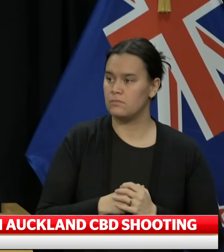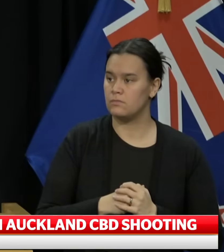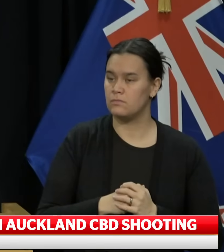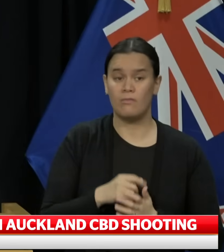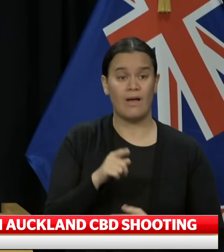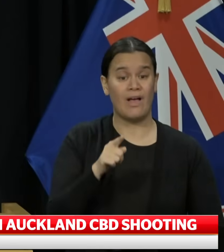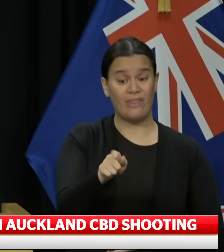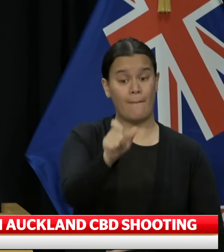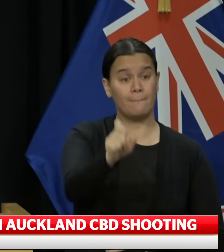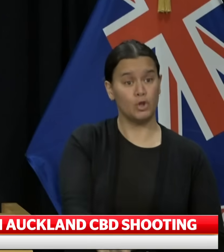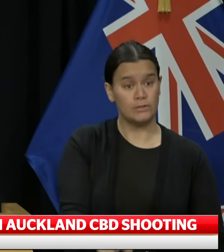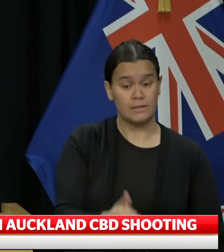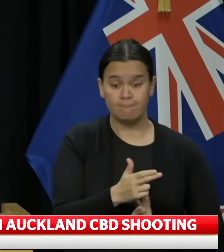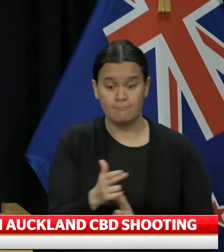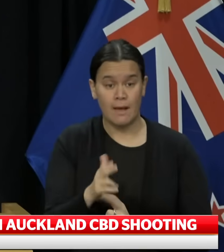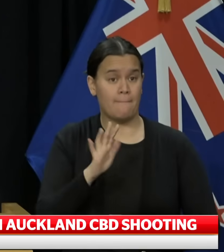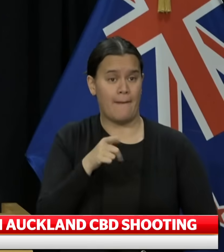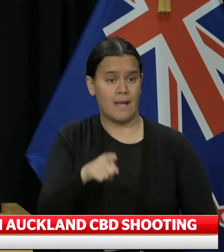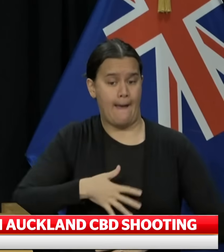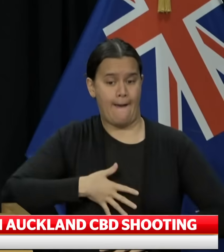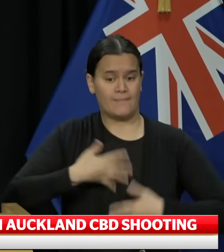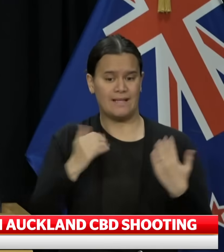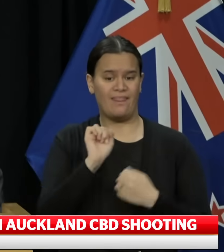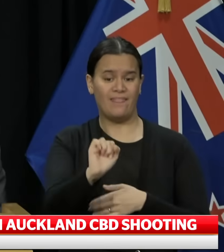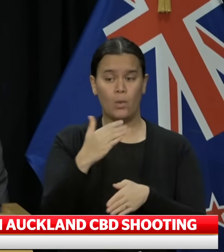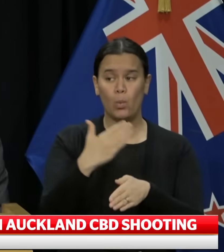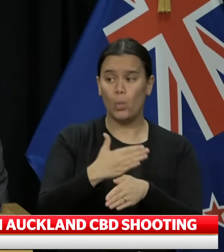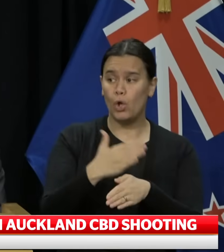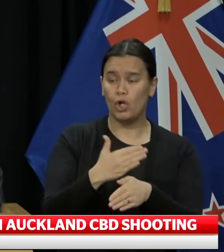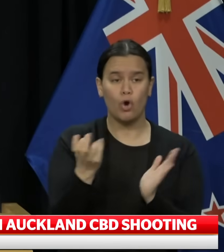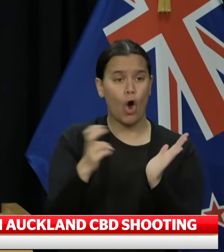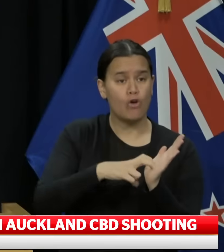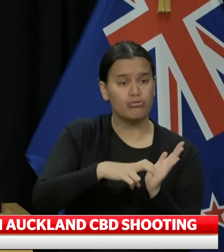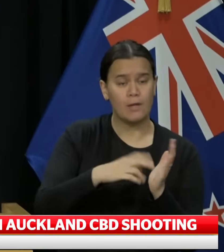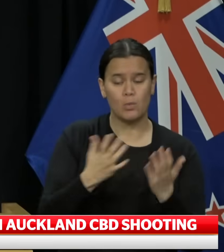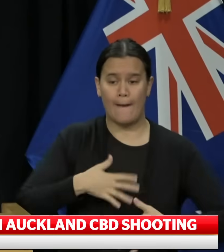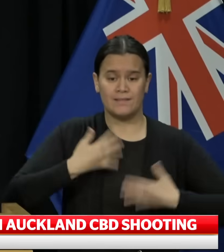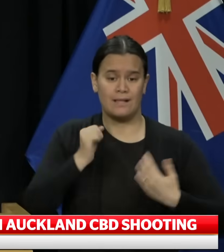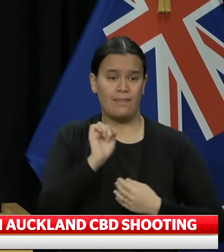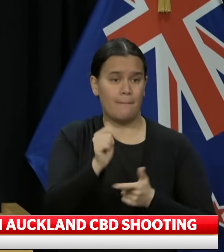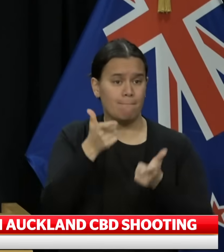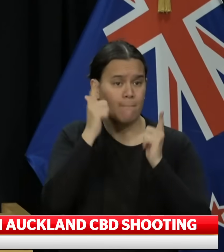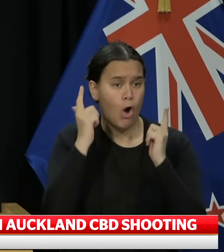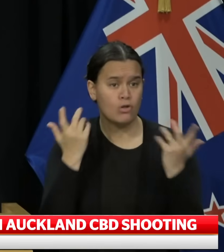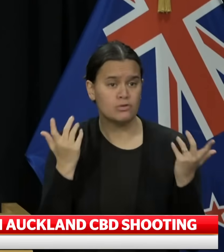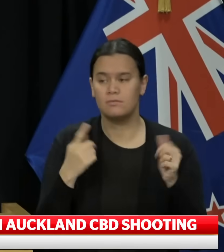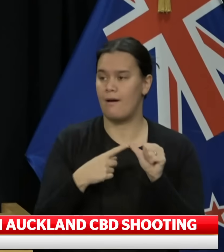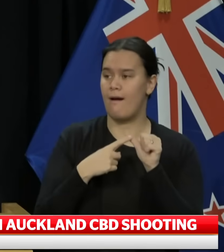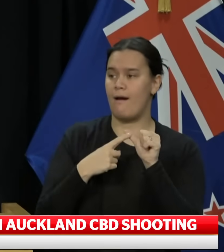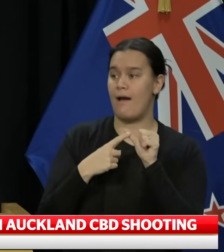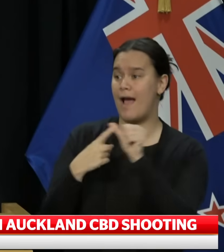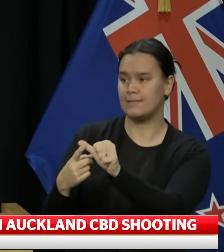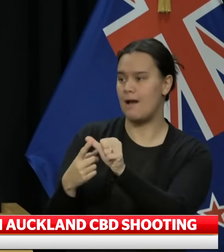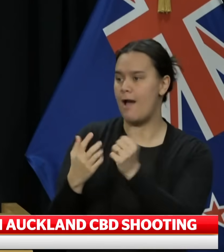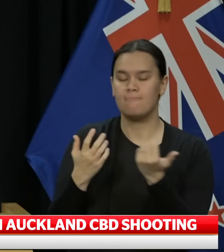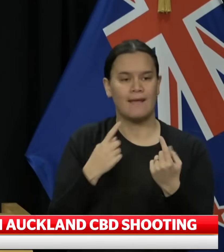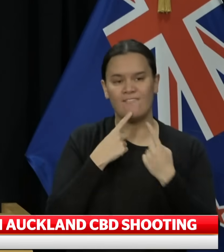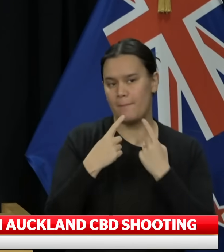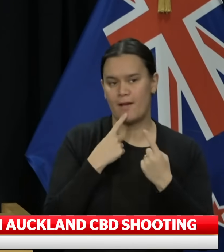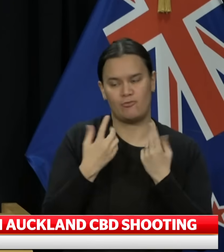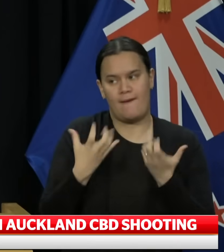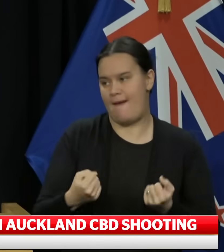or contractual dispute that might have? Don't have any information about what the actual motivation was, other than that the police have not identified